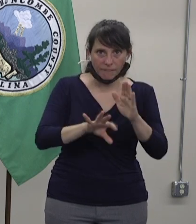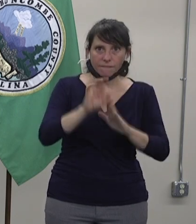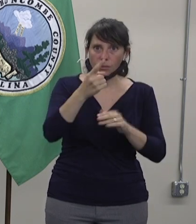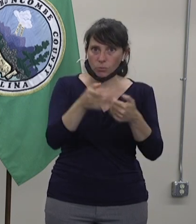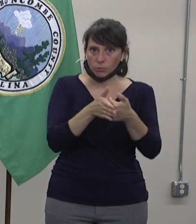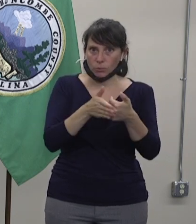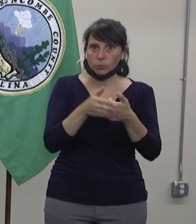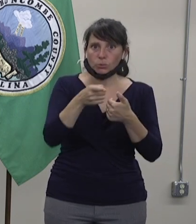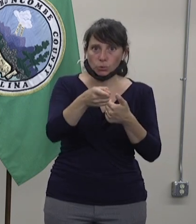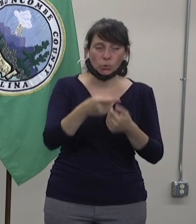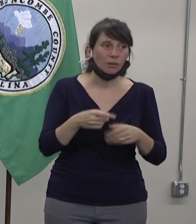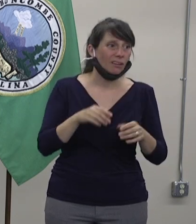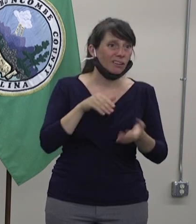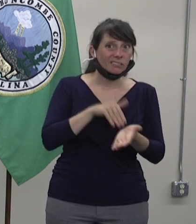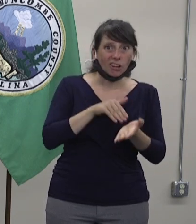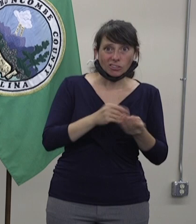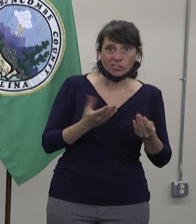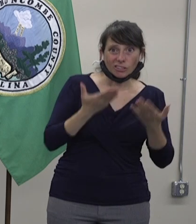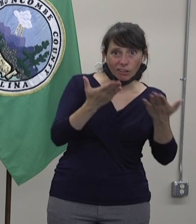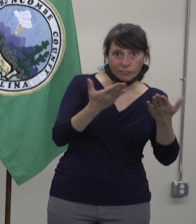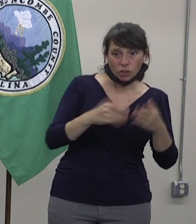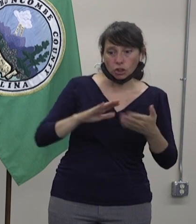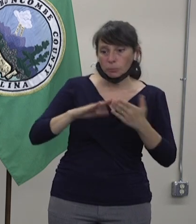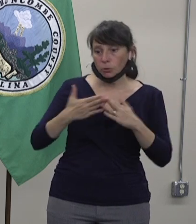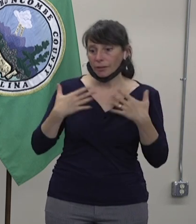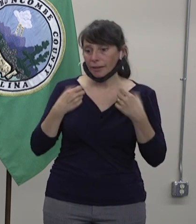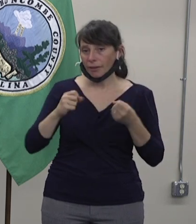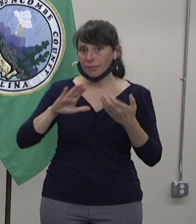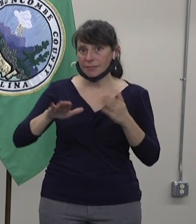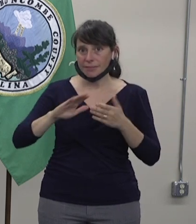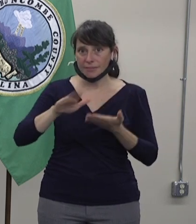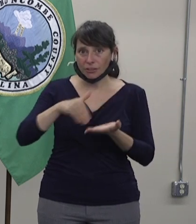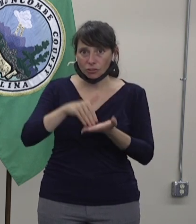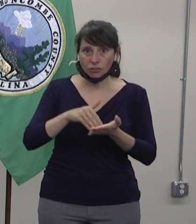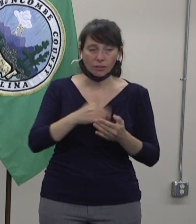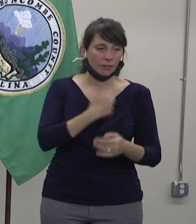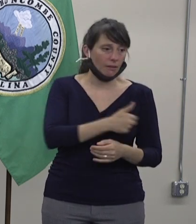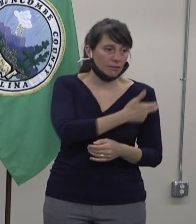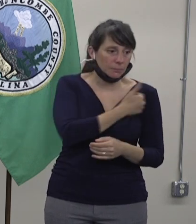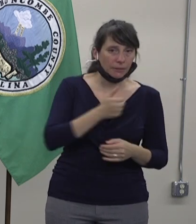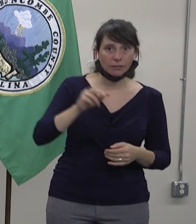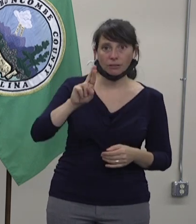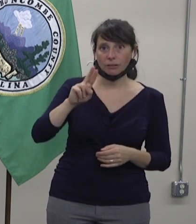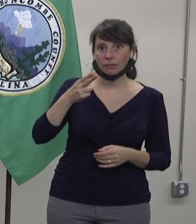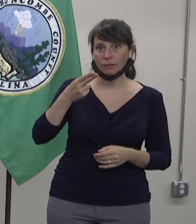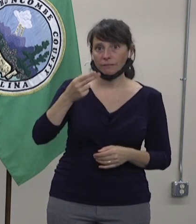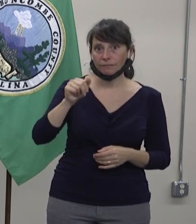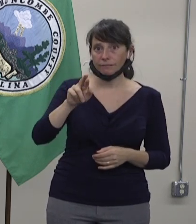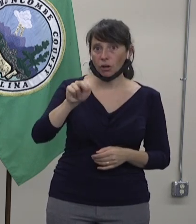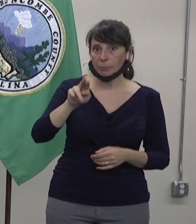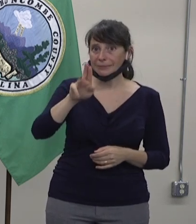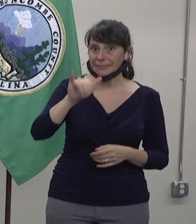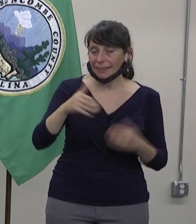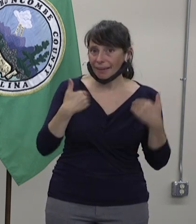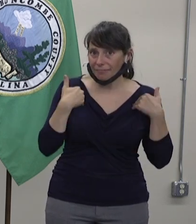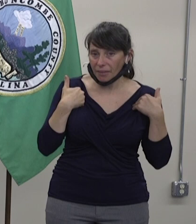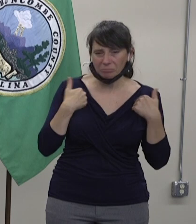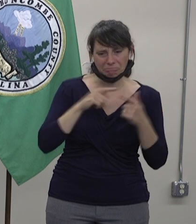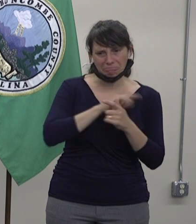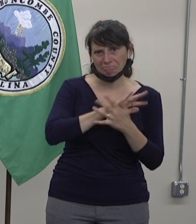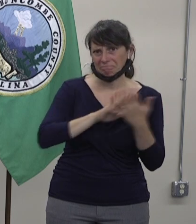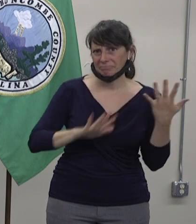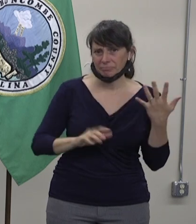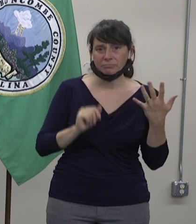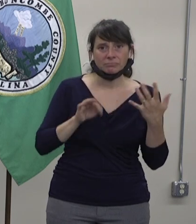health centers, urgent cares, hospital systems, and pharmacies. If you do not have health insurance and are